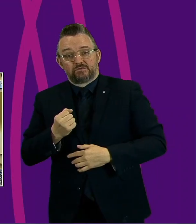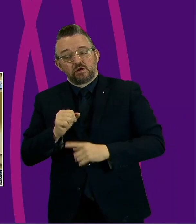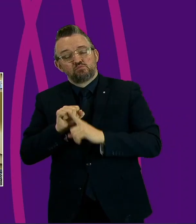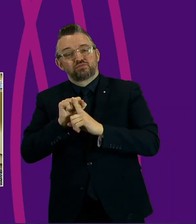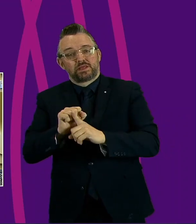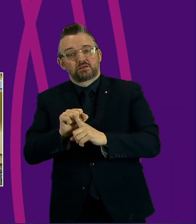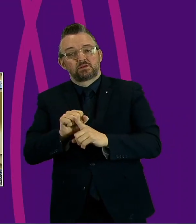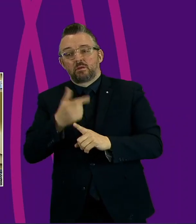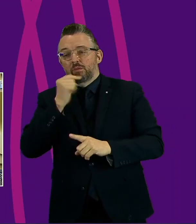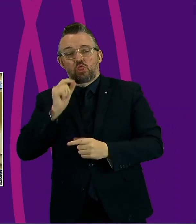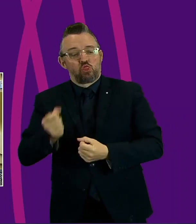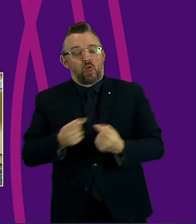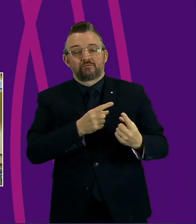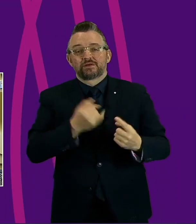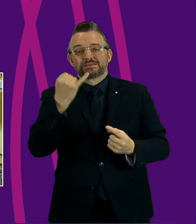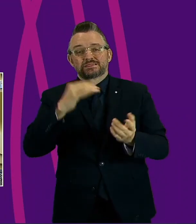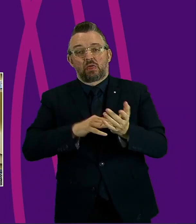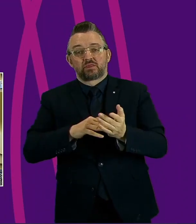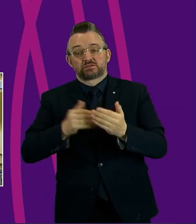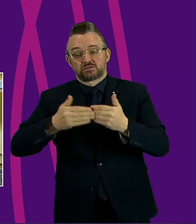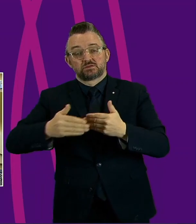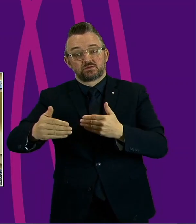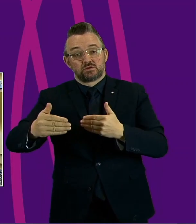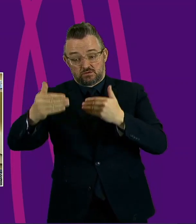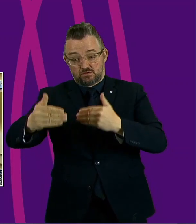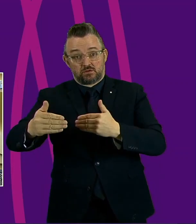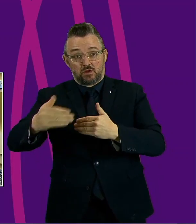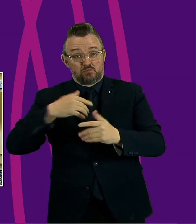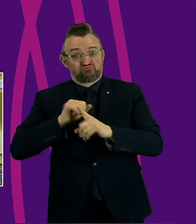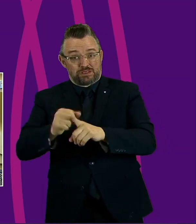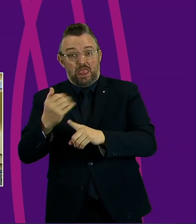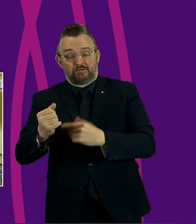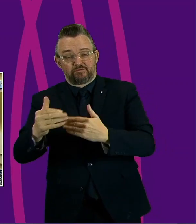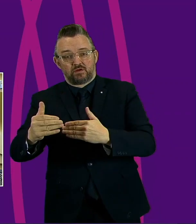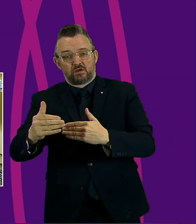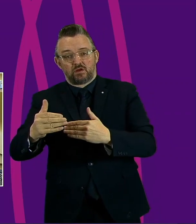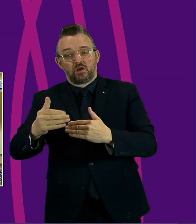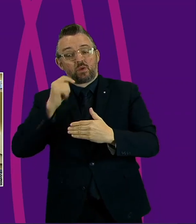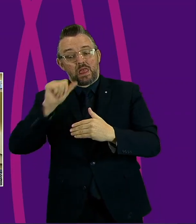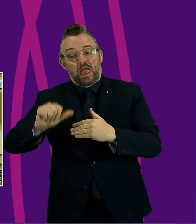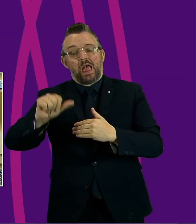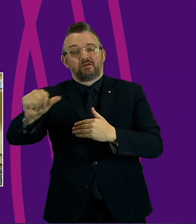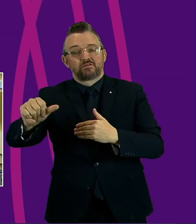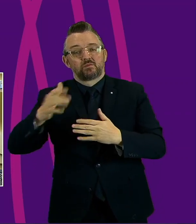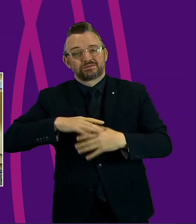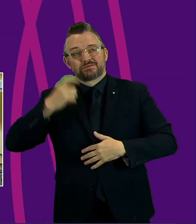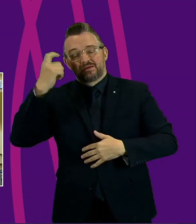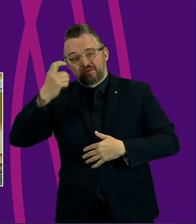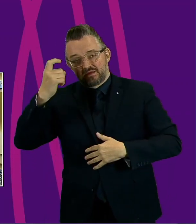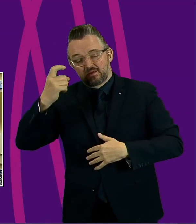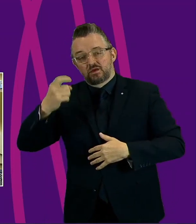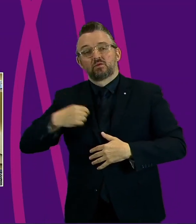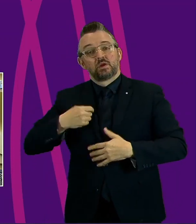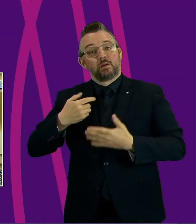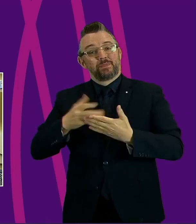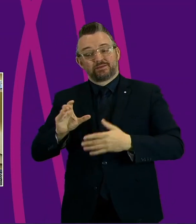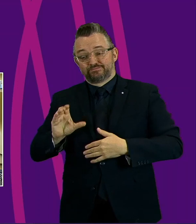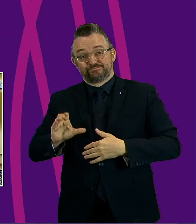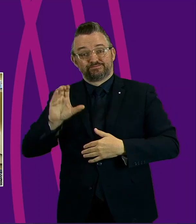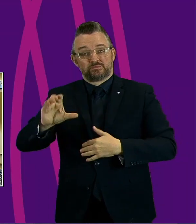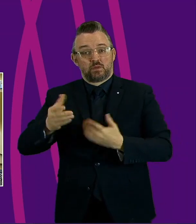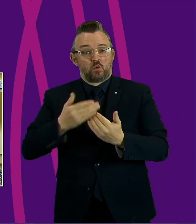6 months. And Patrick Harvey is right. We need to consider the appropriate measures that come after that. We've given extra financial support in a range of